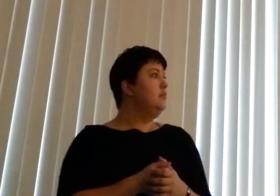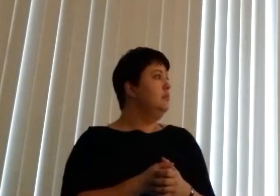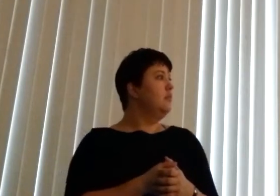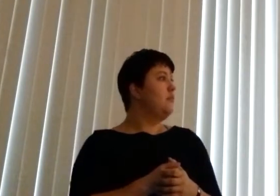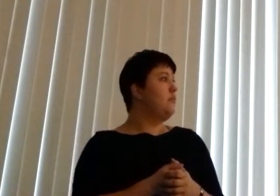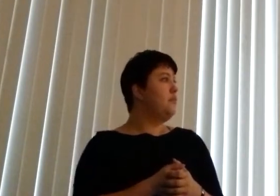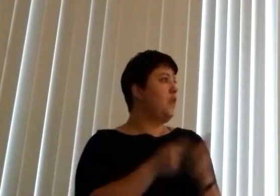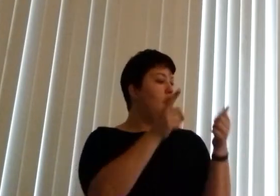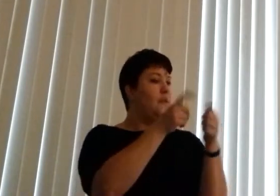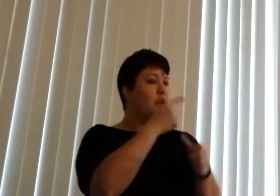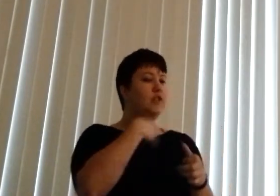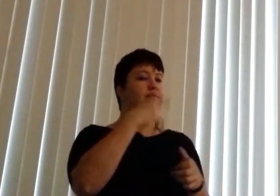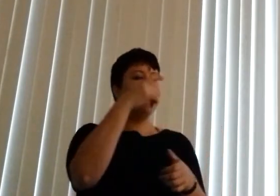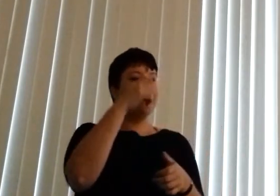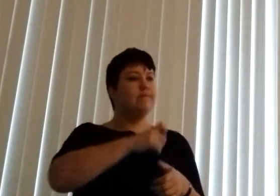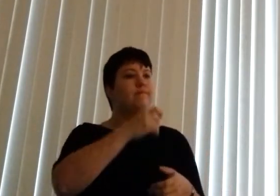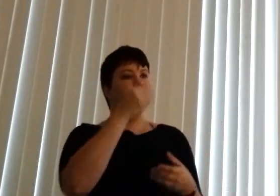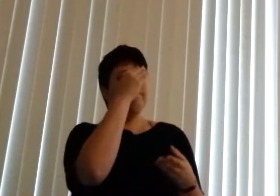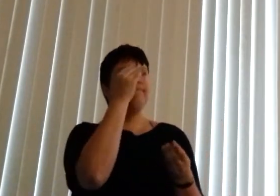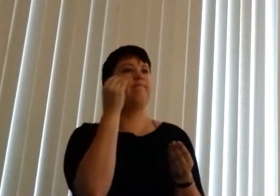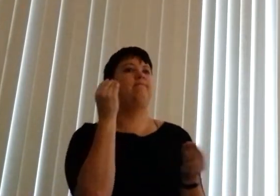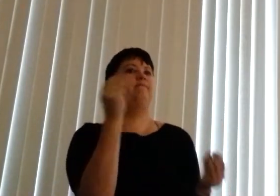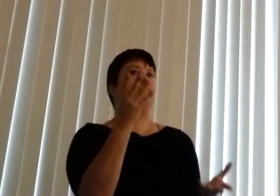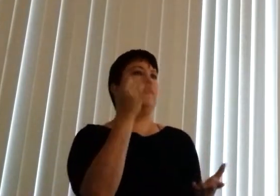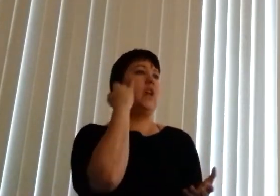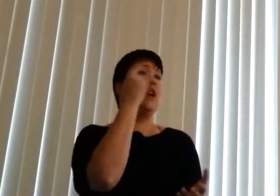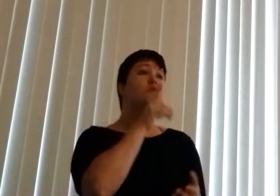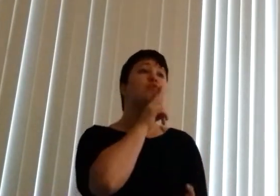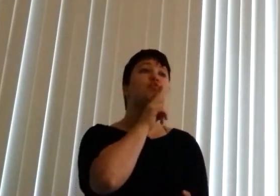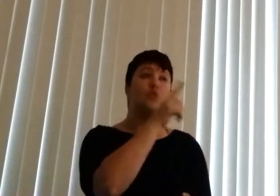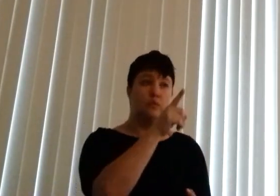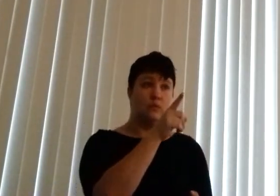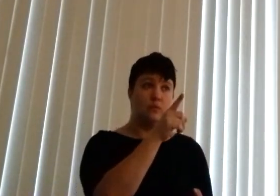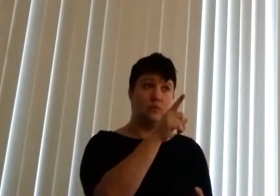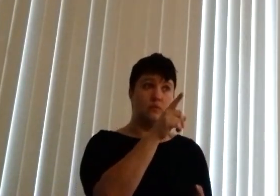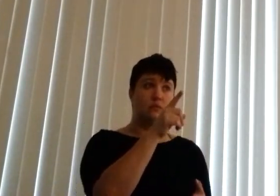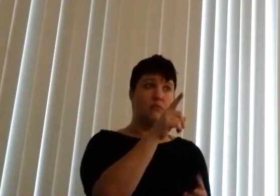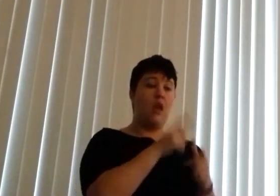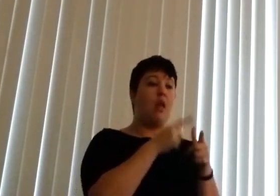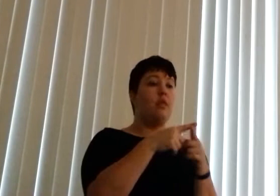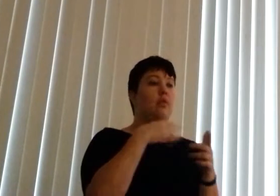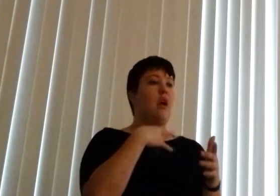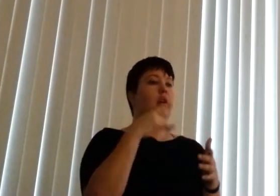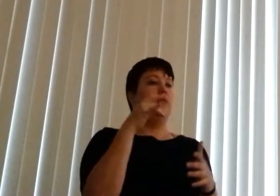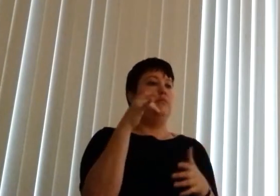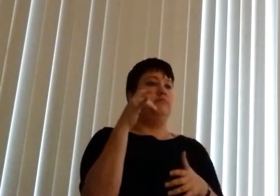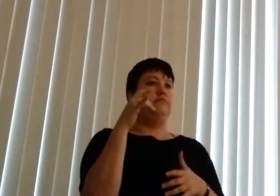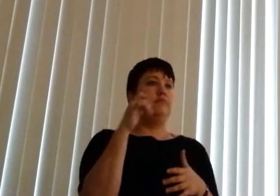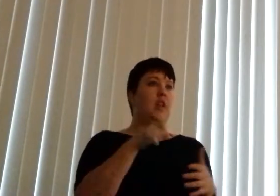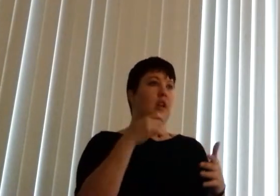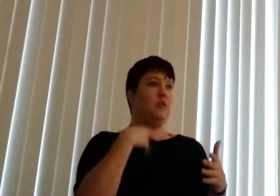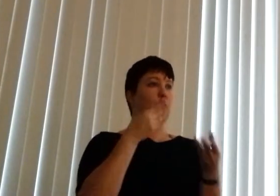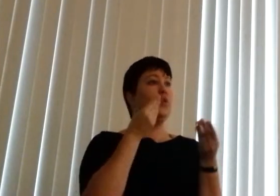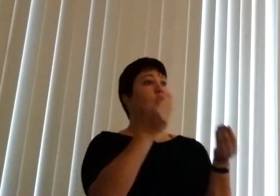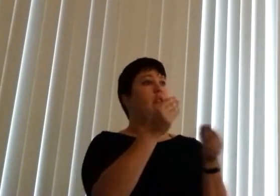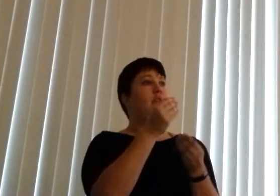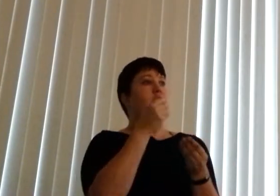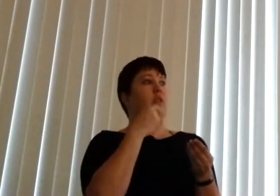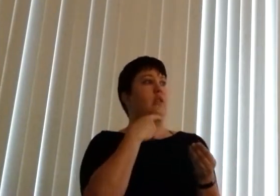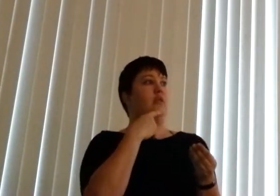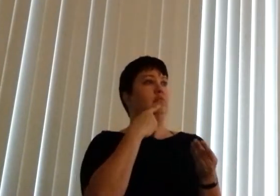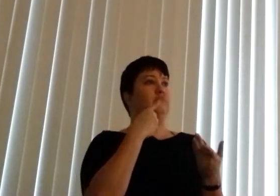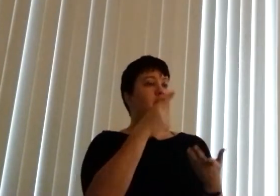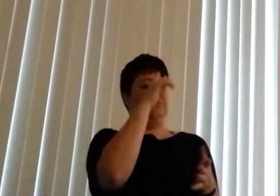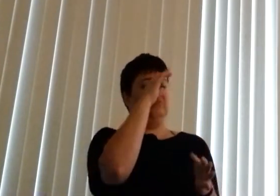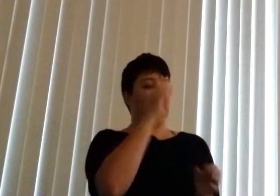First thing I want to say is this. If true, the premises yield this conclusion: